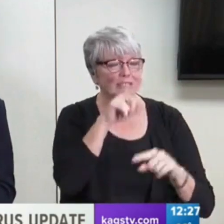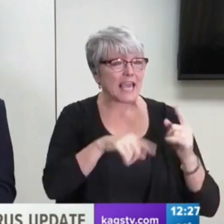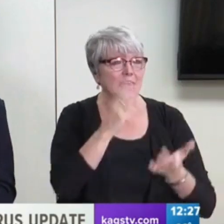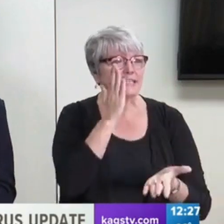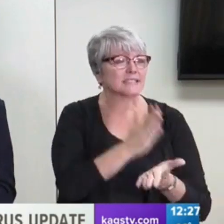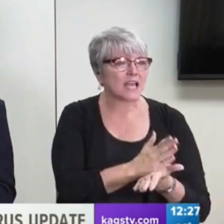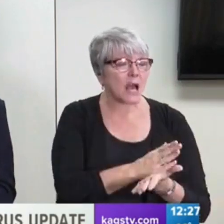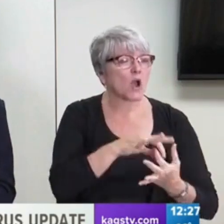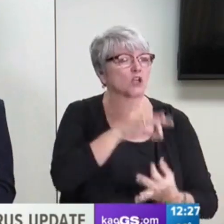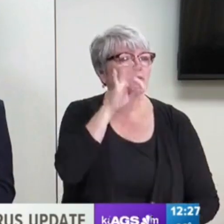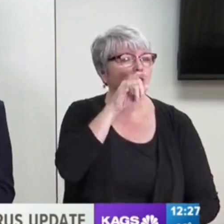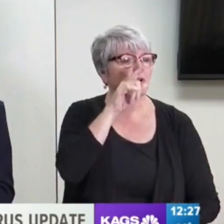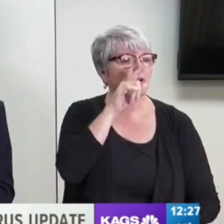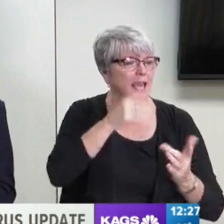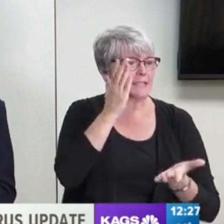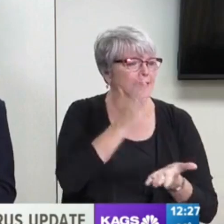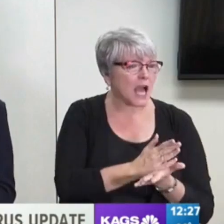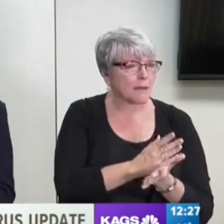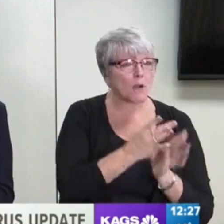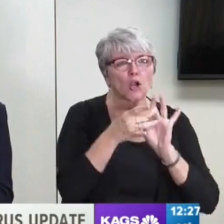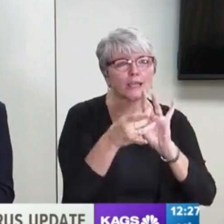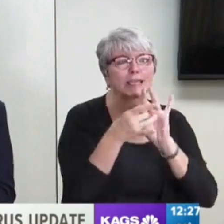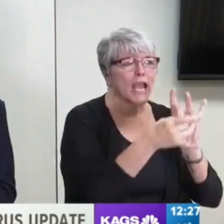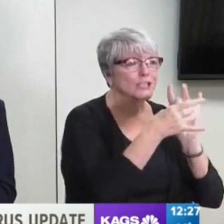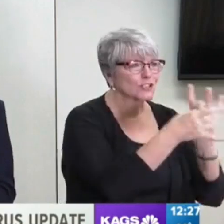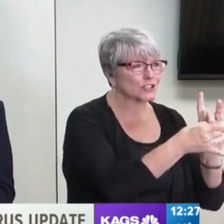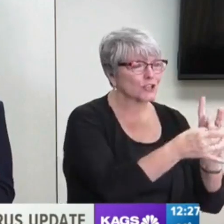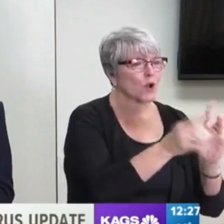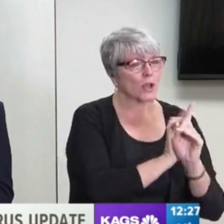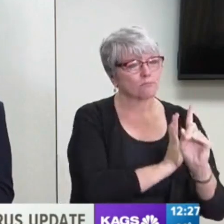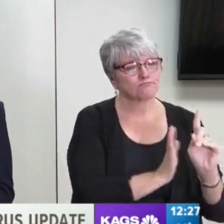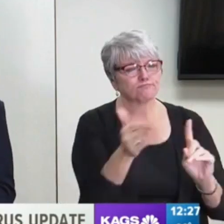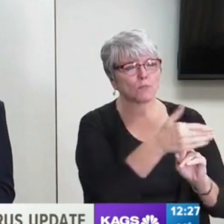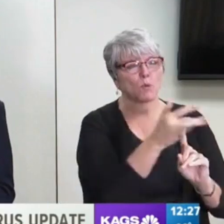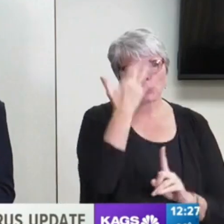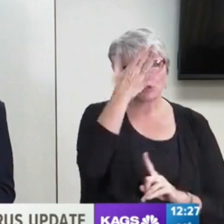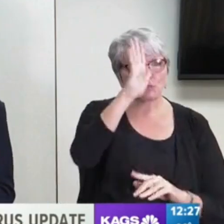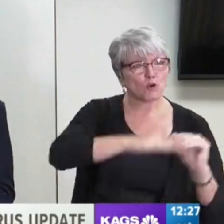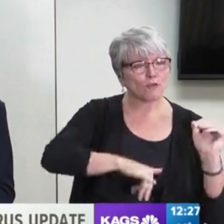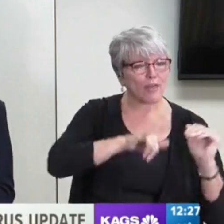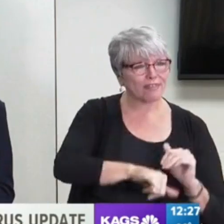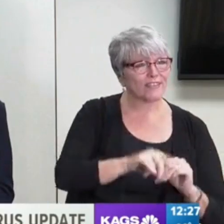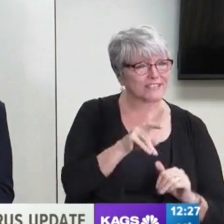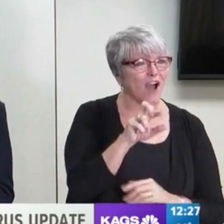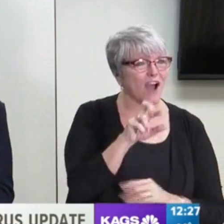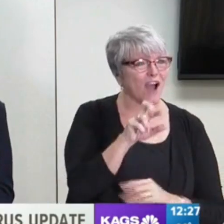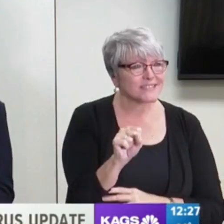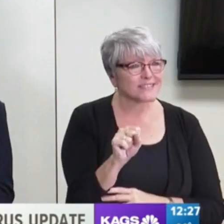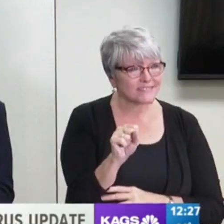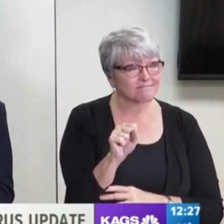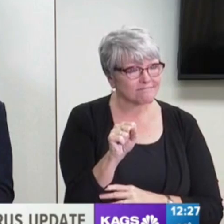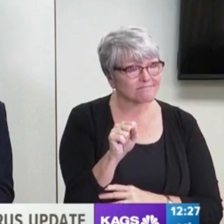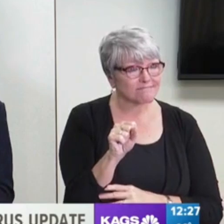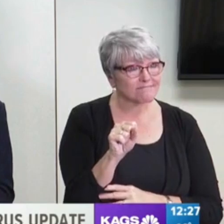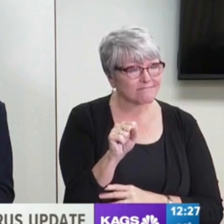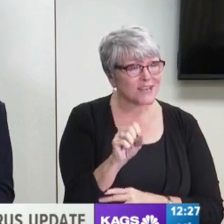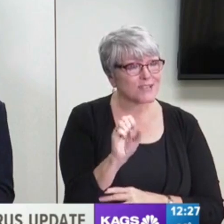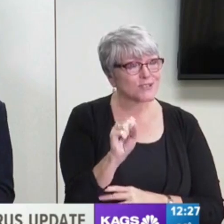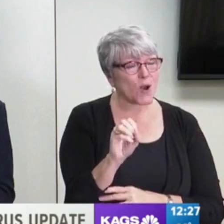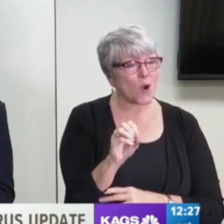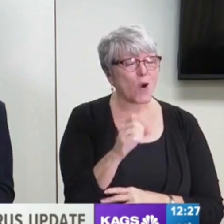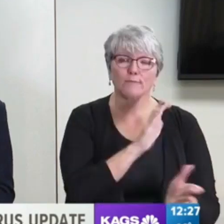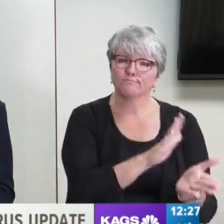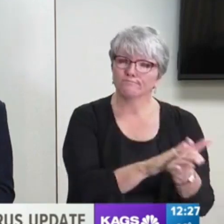our connection. And that's happening. We're getting around that. We're smarter than this virus. And so, again,